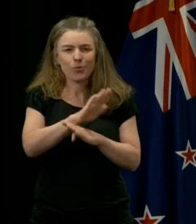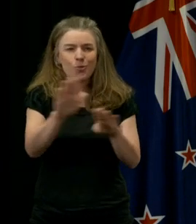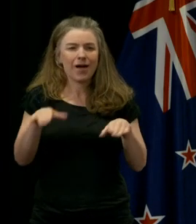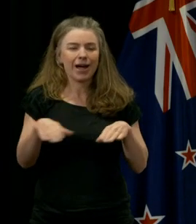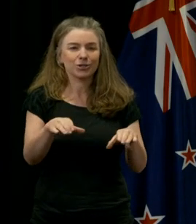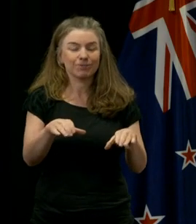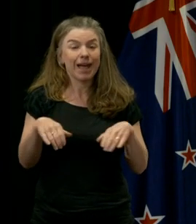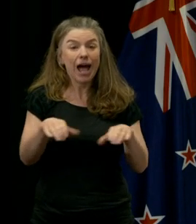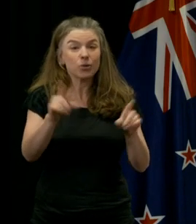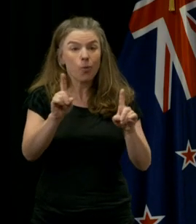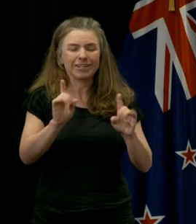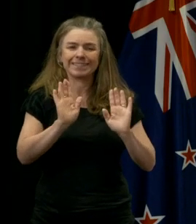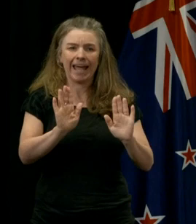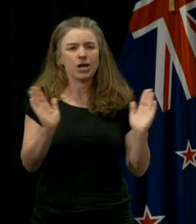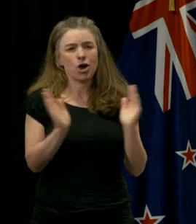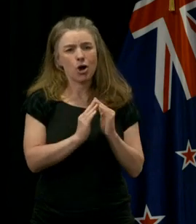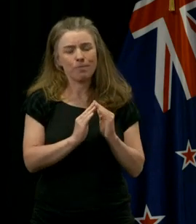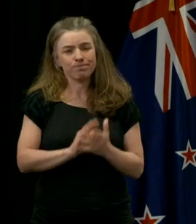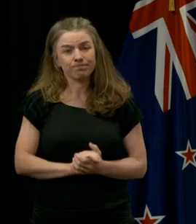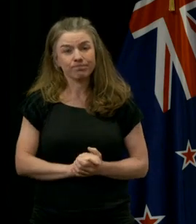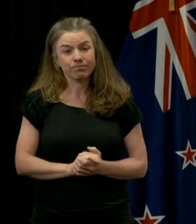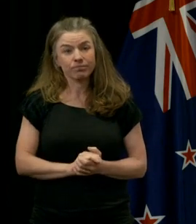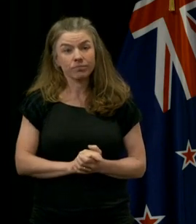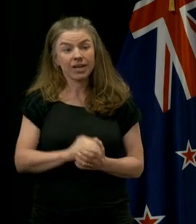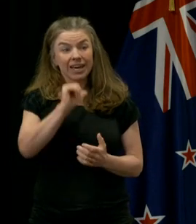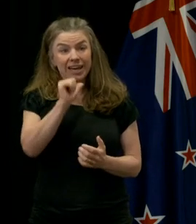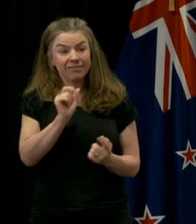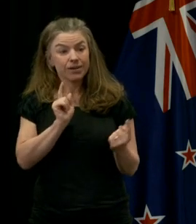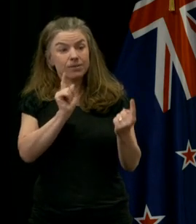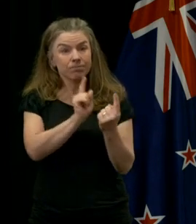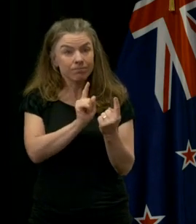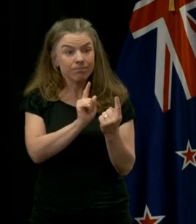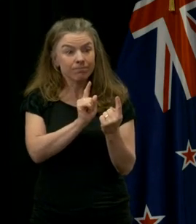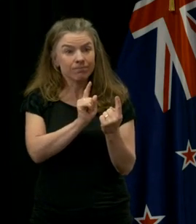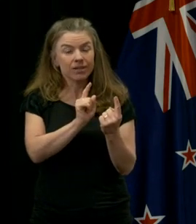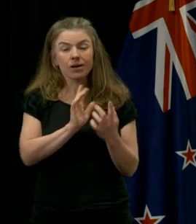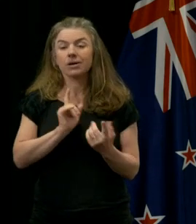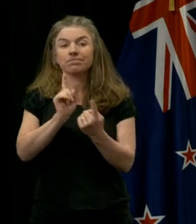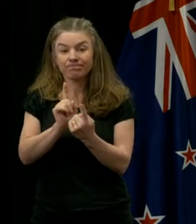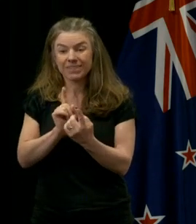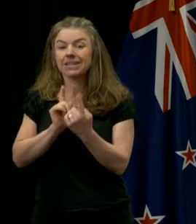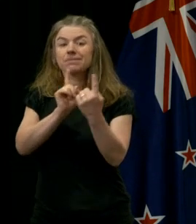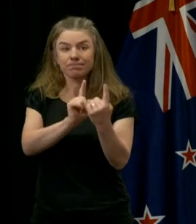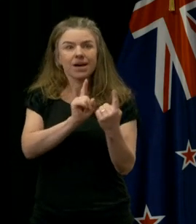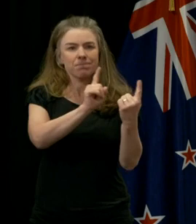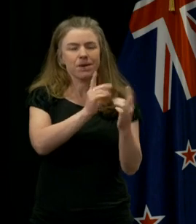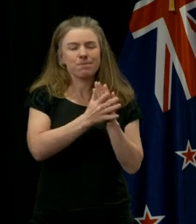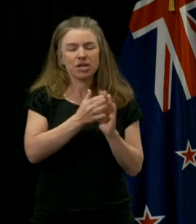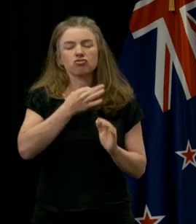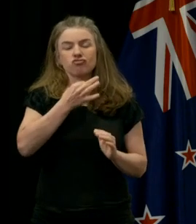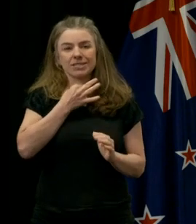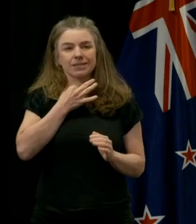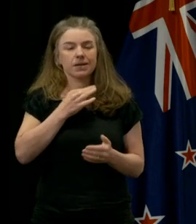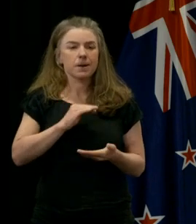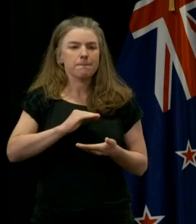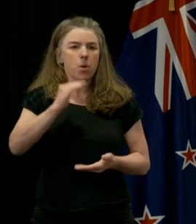home. Every interaction we have with someone else increases the risk of the spread of the virus. And you can see that,